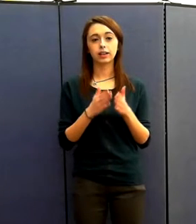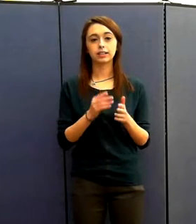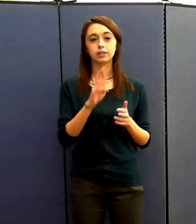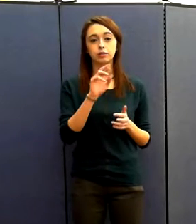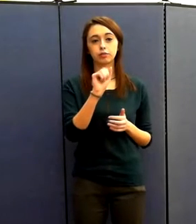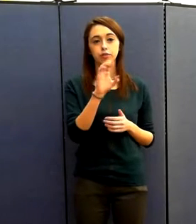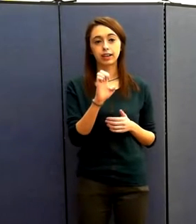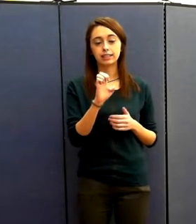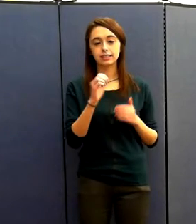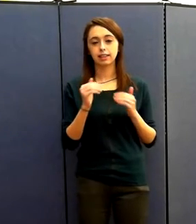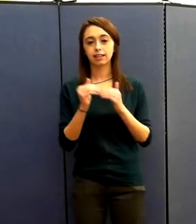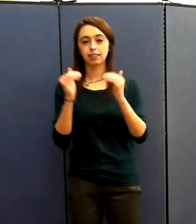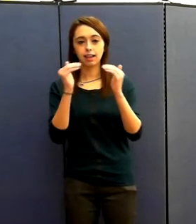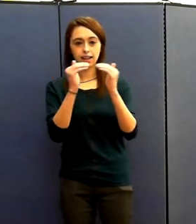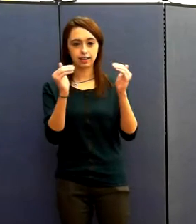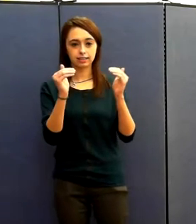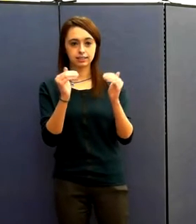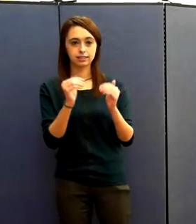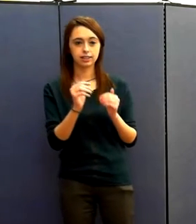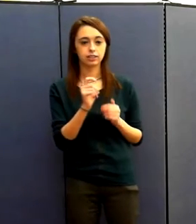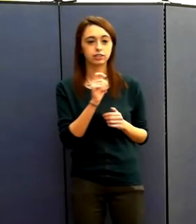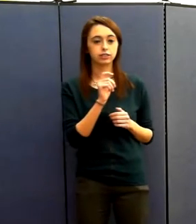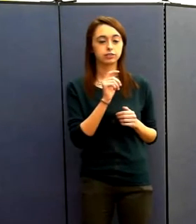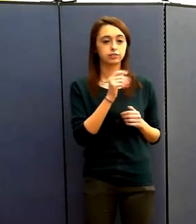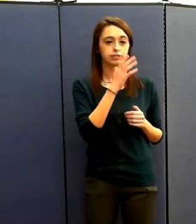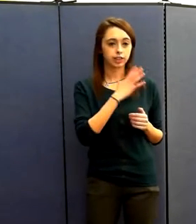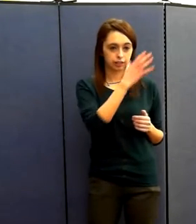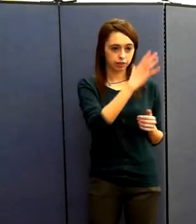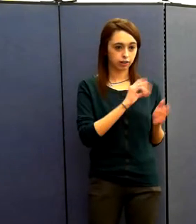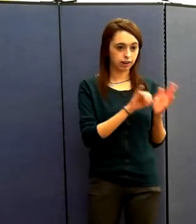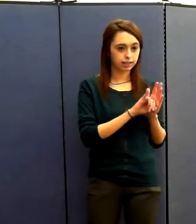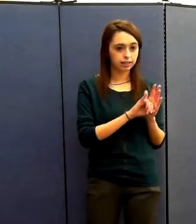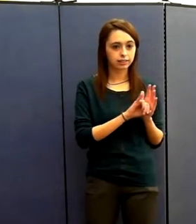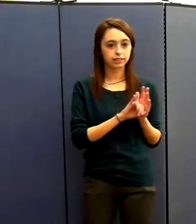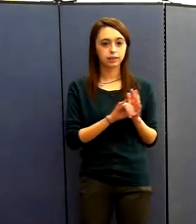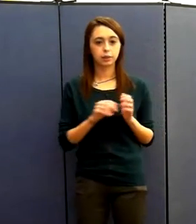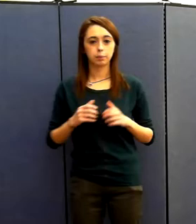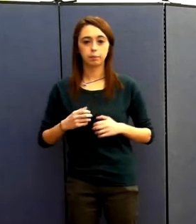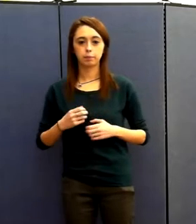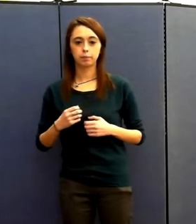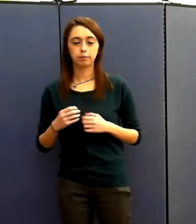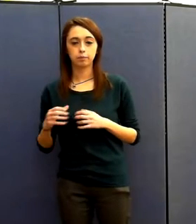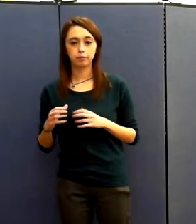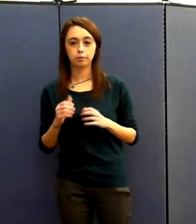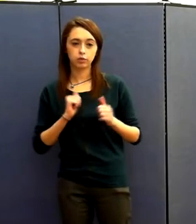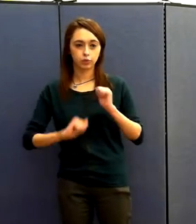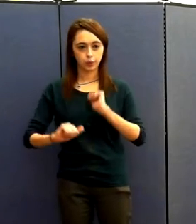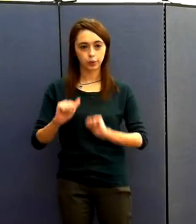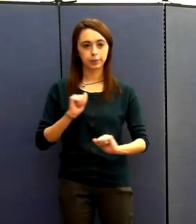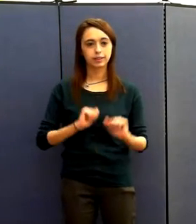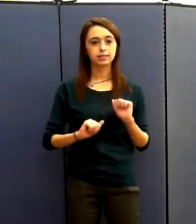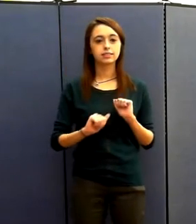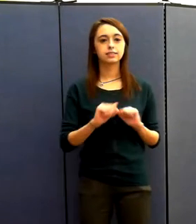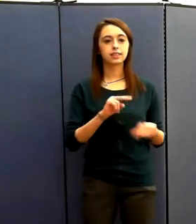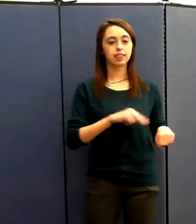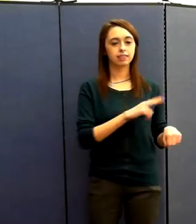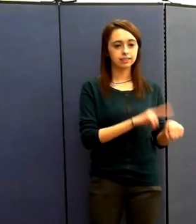identity, sexuality, gender performance, ethnicity, language,